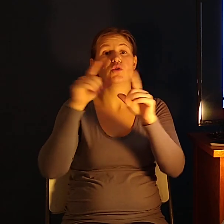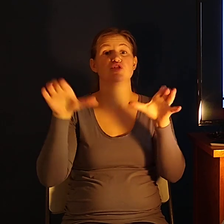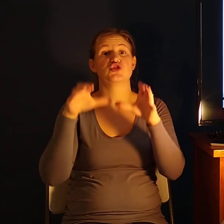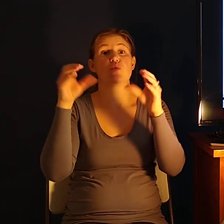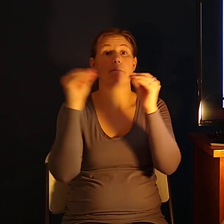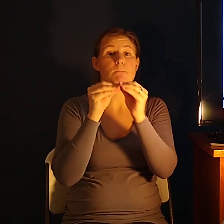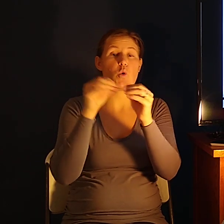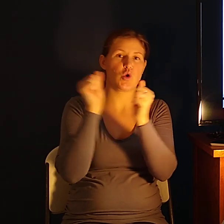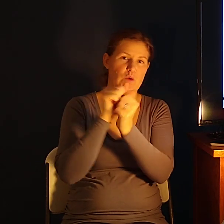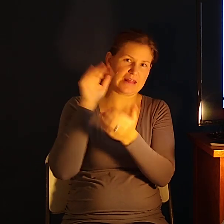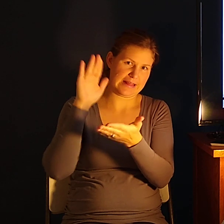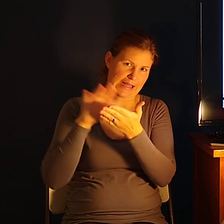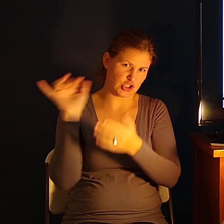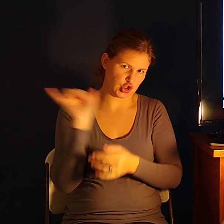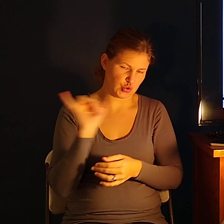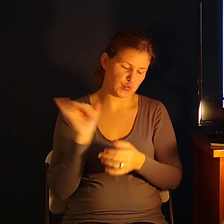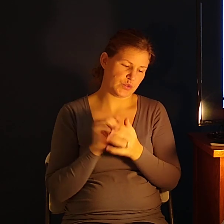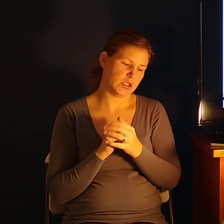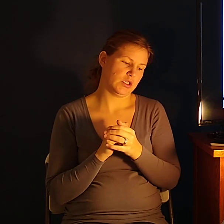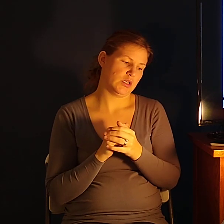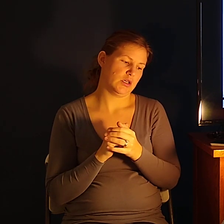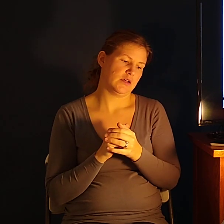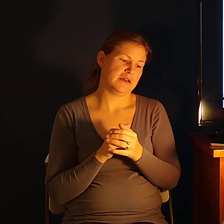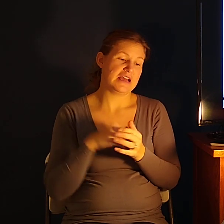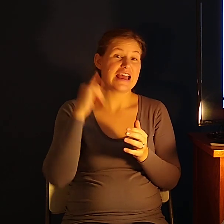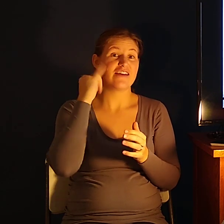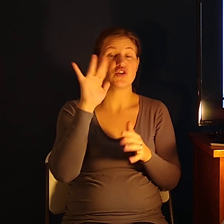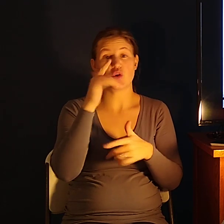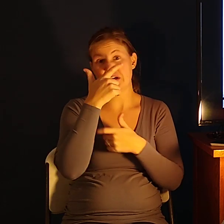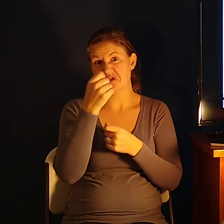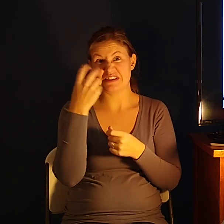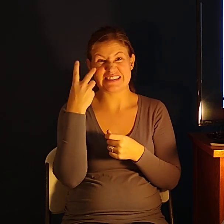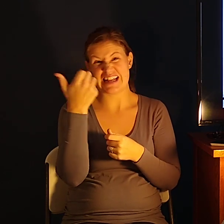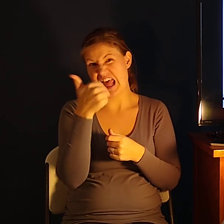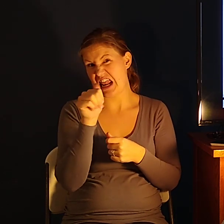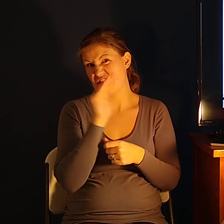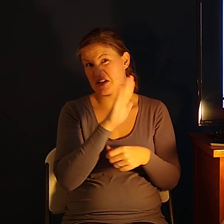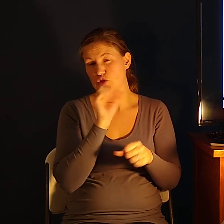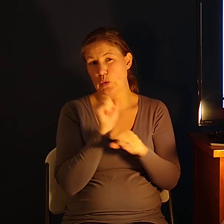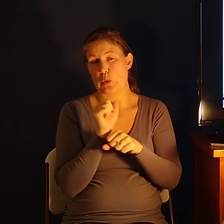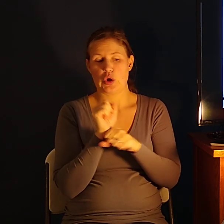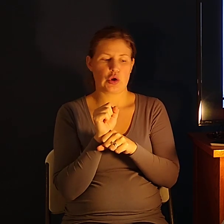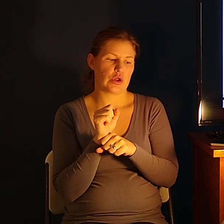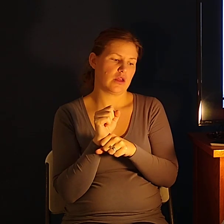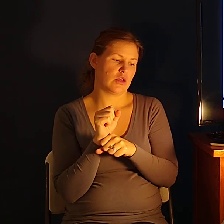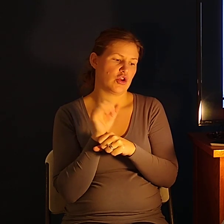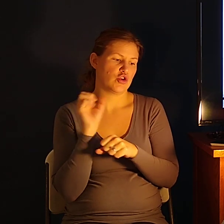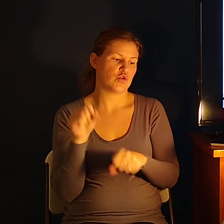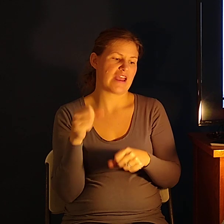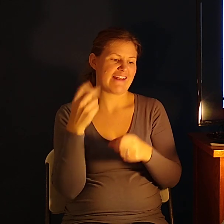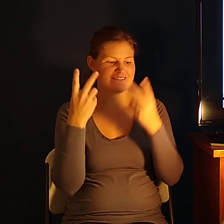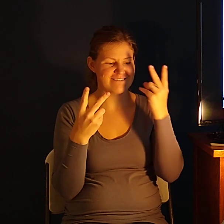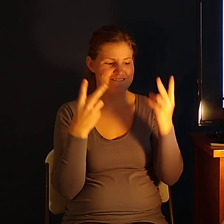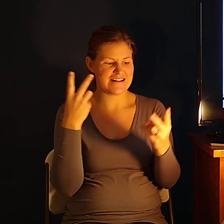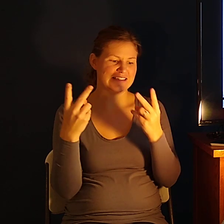less. If you're ever interested in seeing any of his work, you can visit his